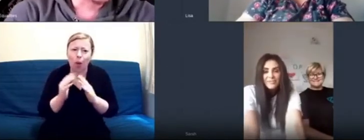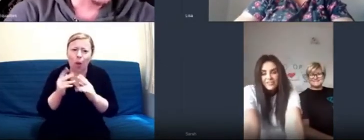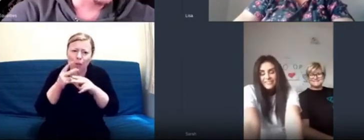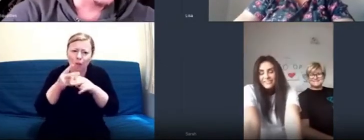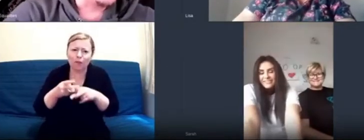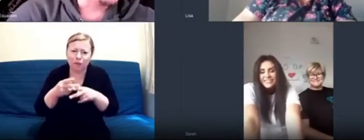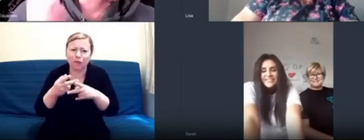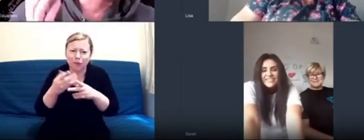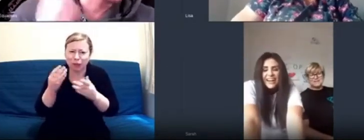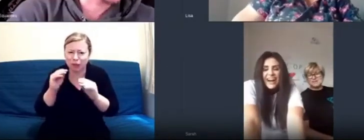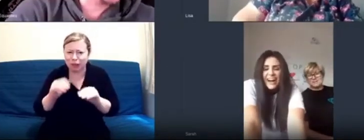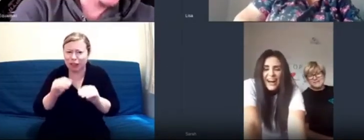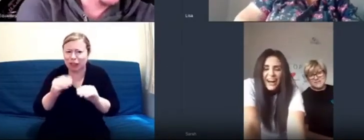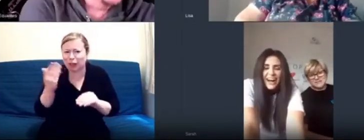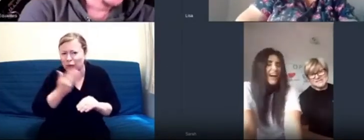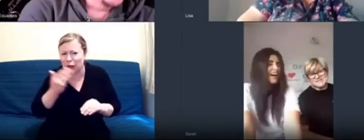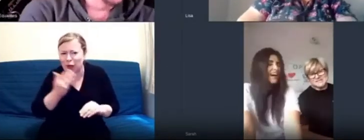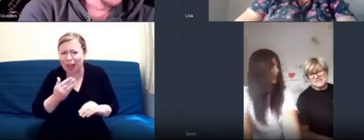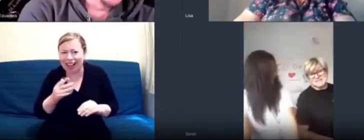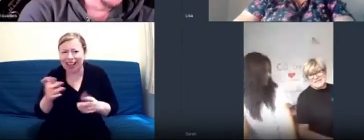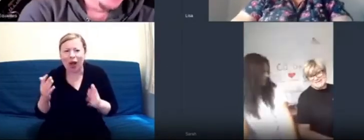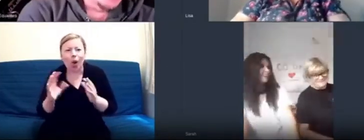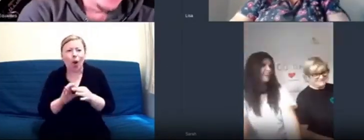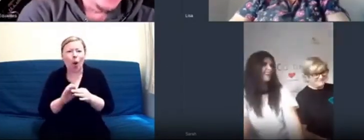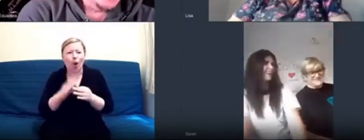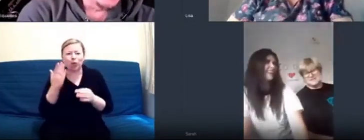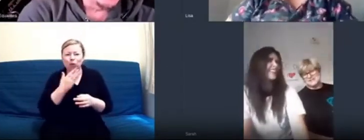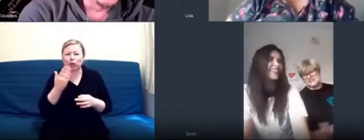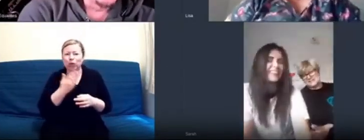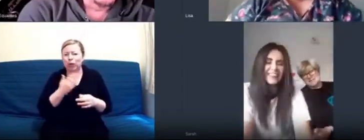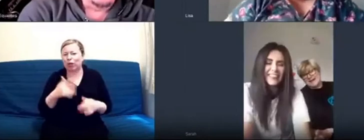Lisa wants to talk about it. So not as well.